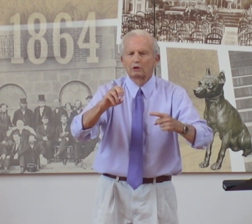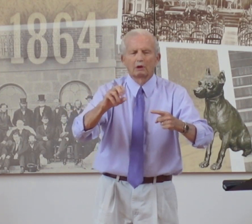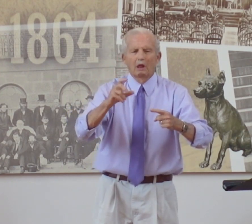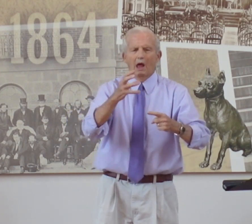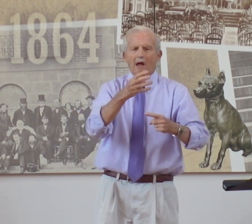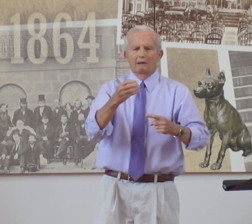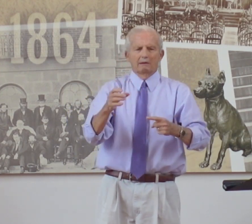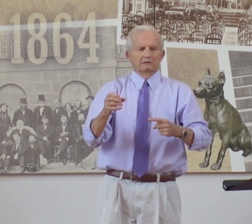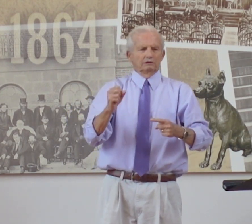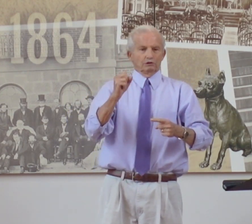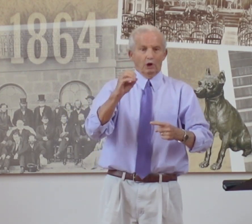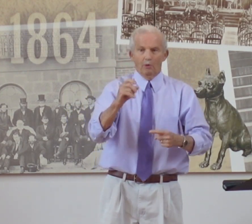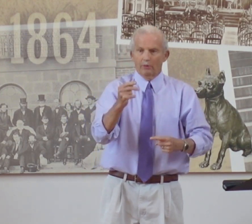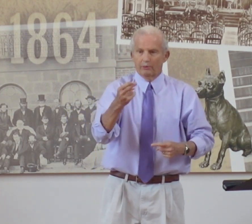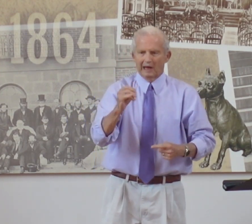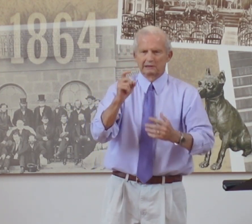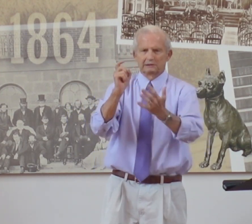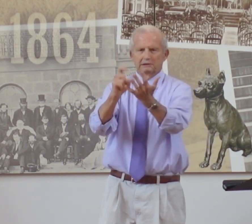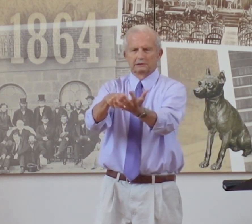And we weren't getting anywhere.